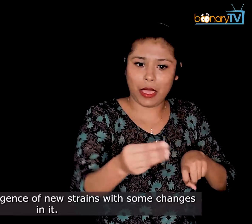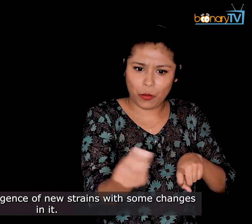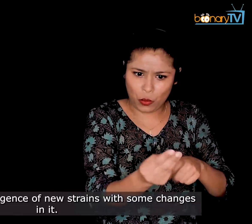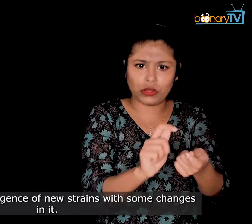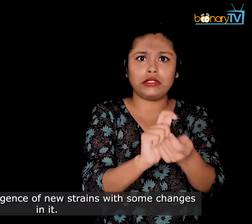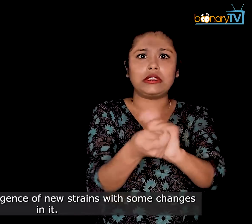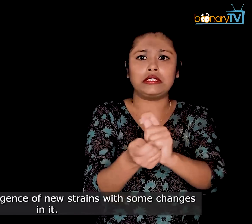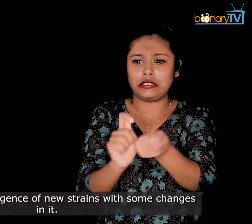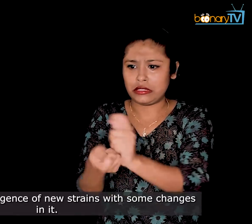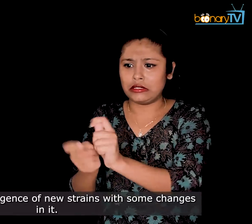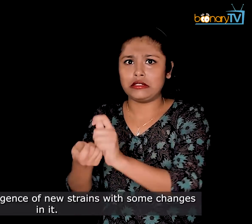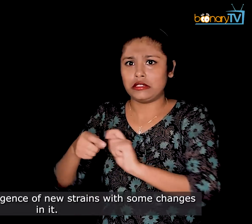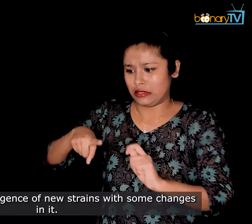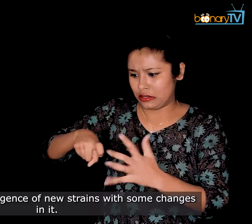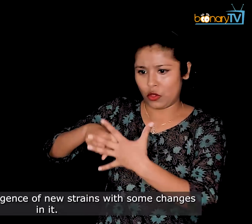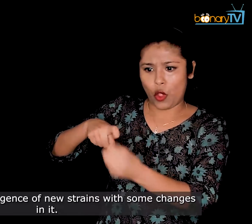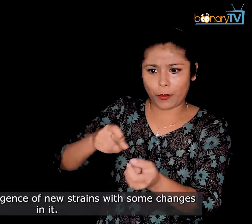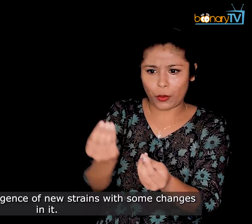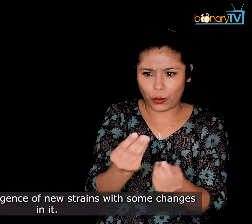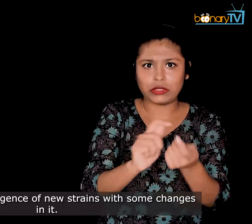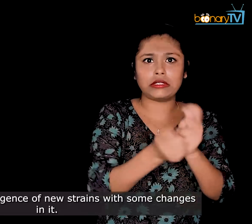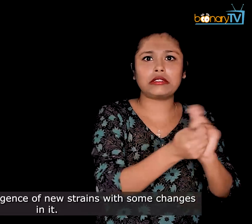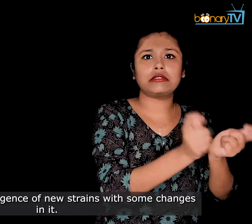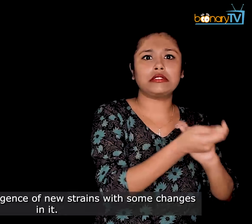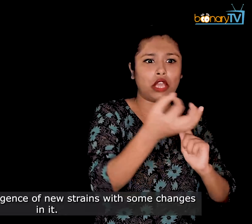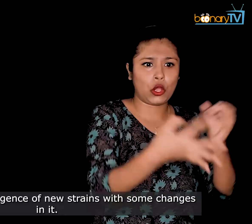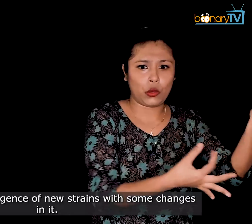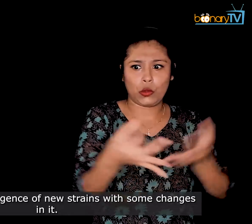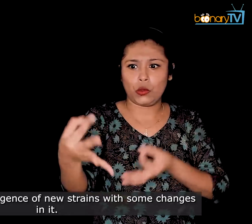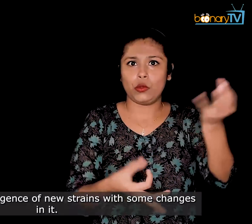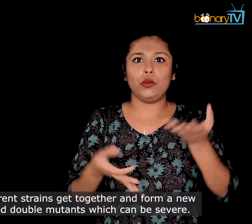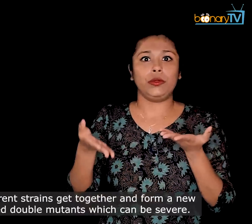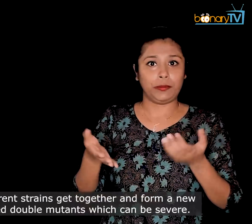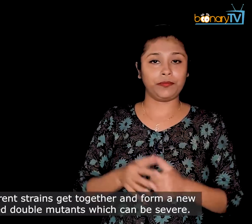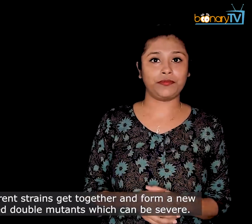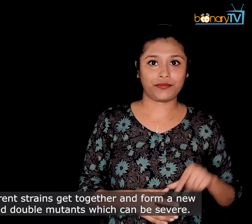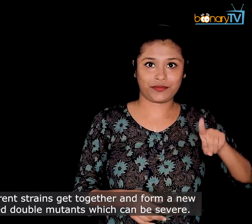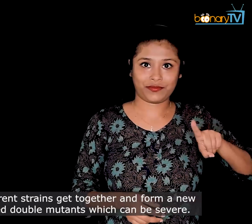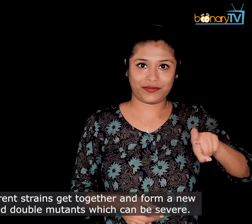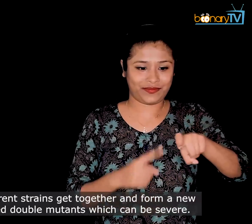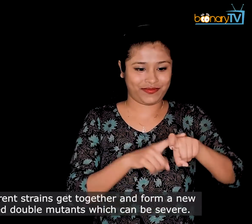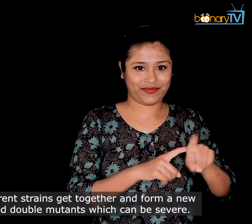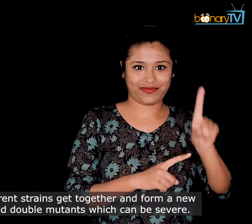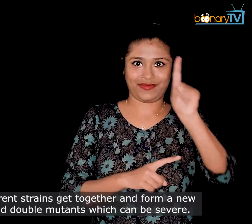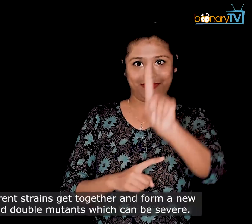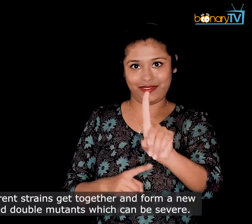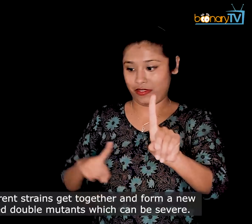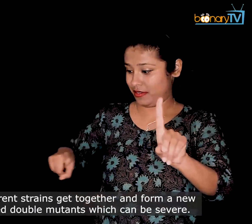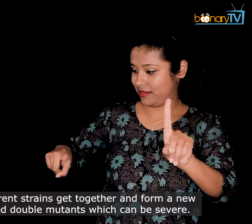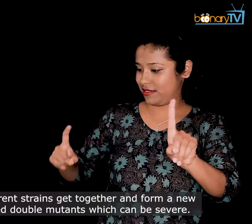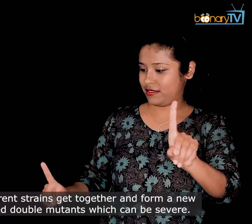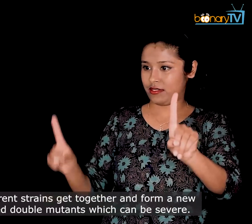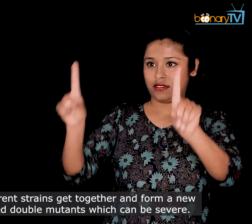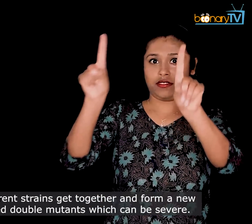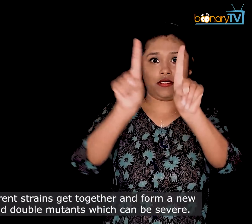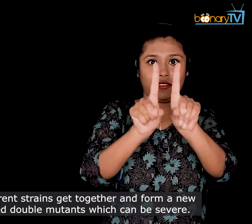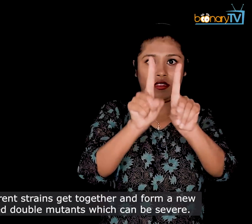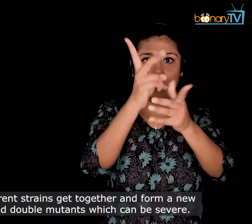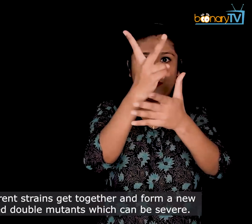new strains with some changes in it sometimes two different strains get together